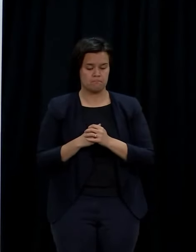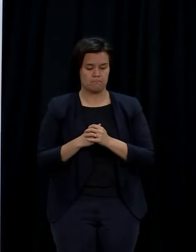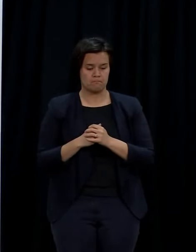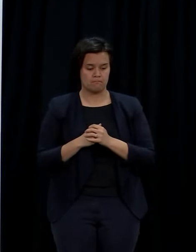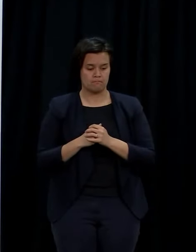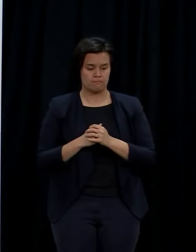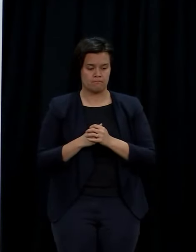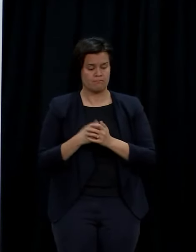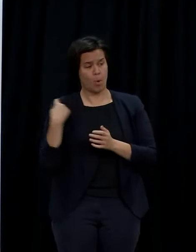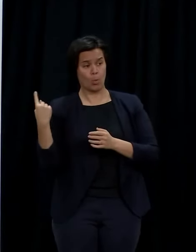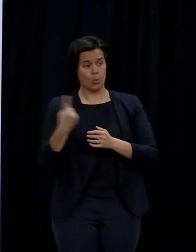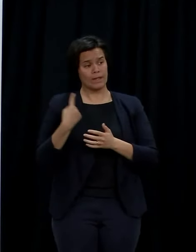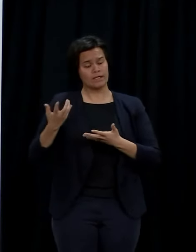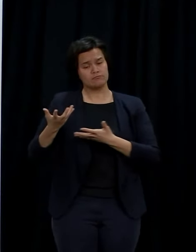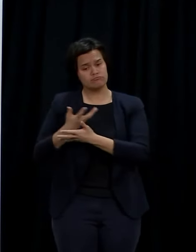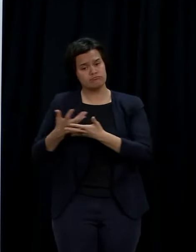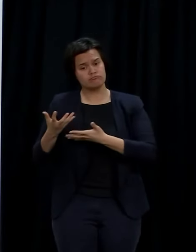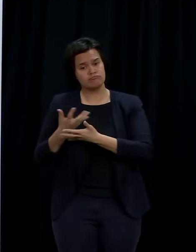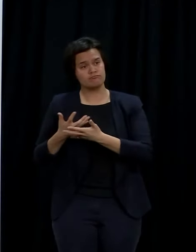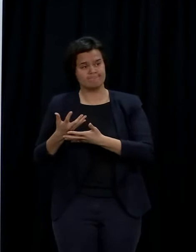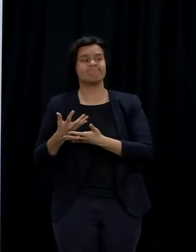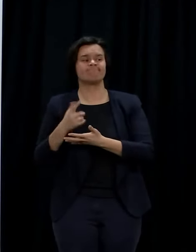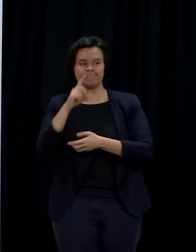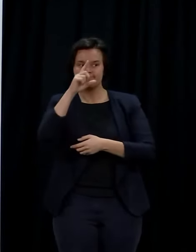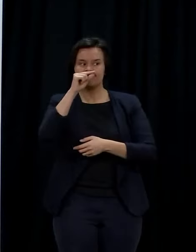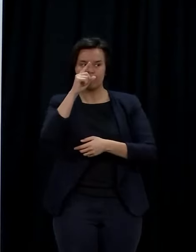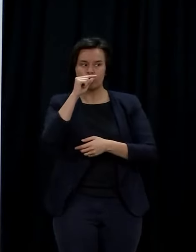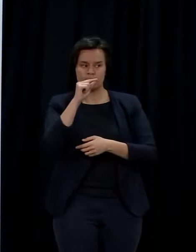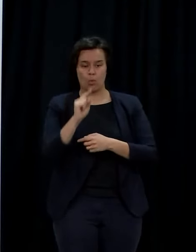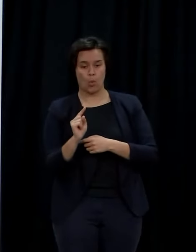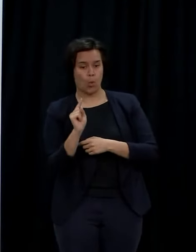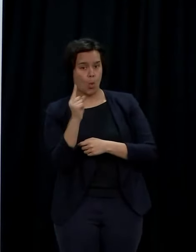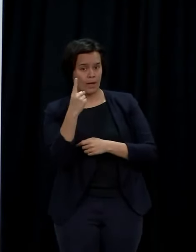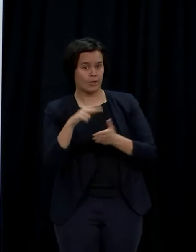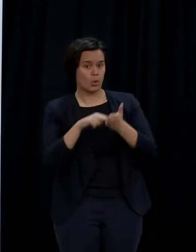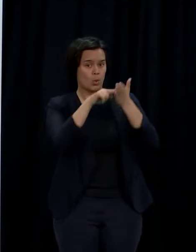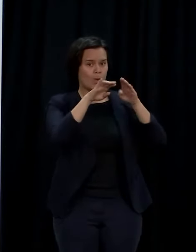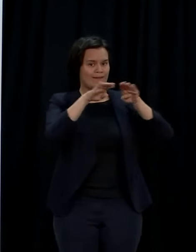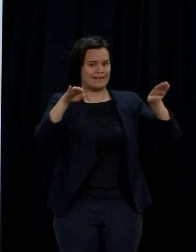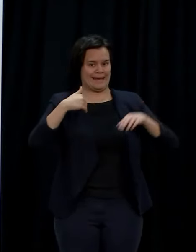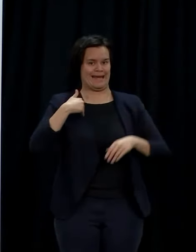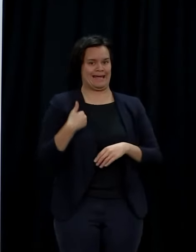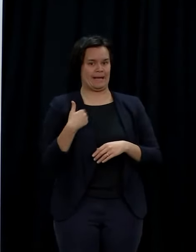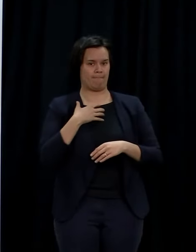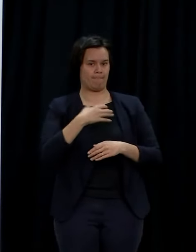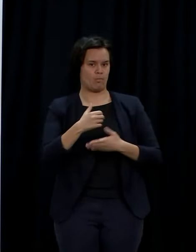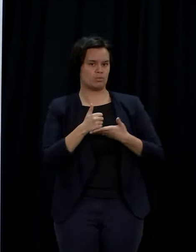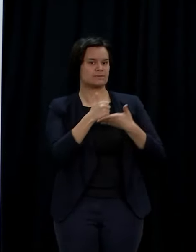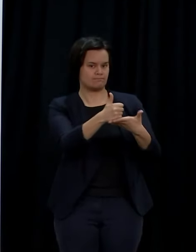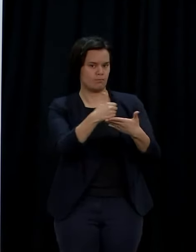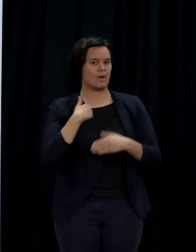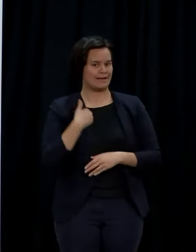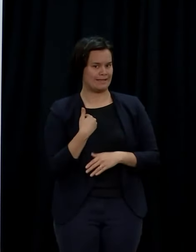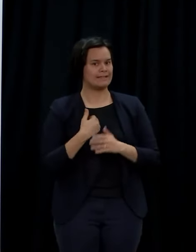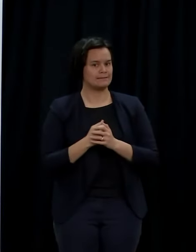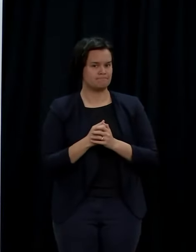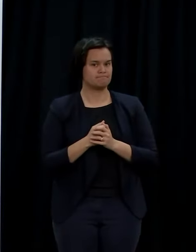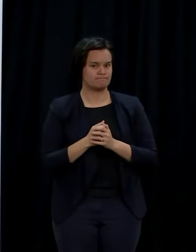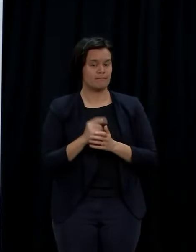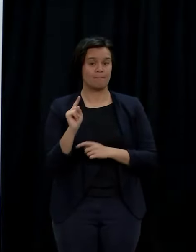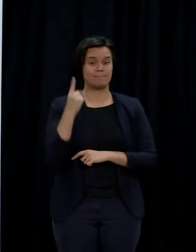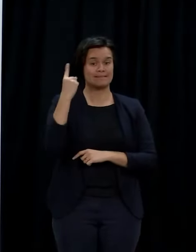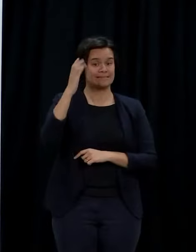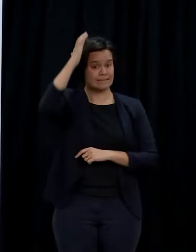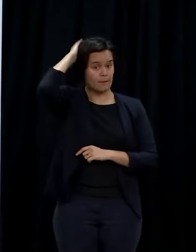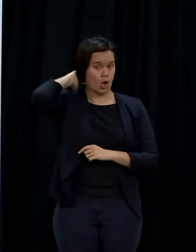about is just generally the additional welfare needs that may arise out of Auckland and Northland. And Minister Sepuloni will have more to say on